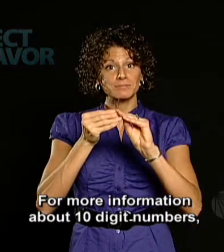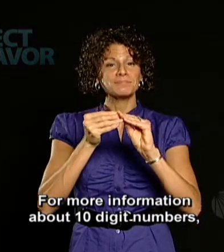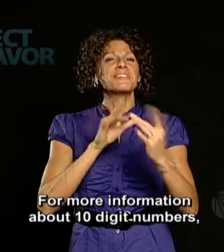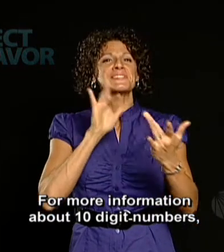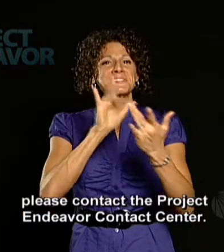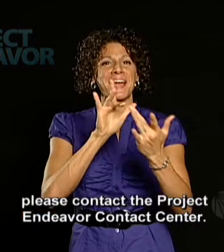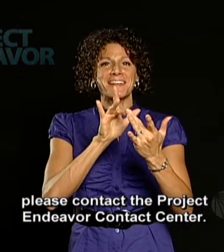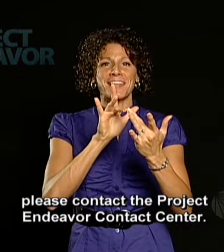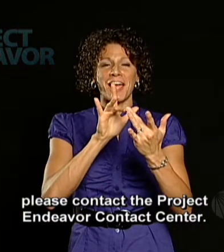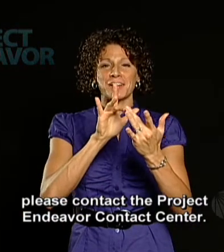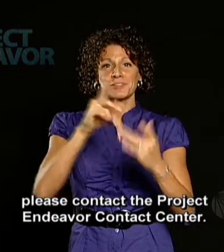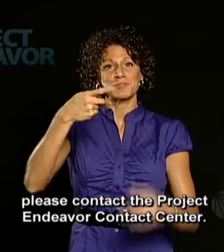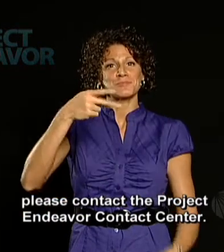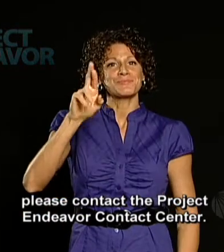Center.